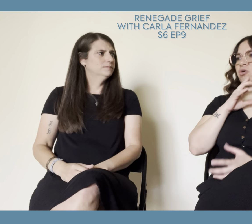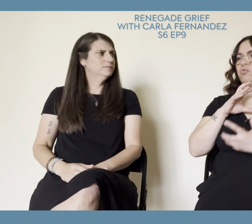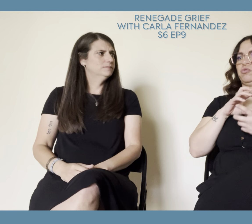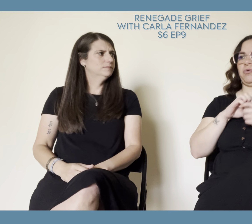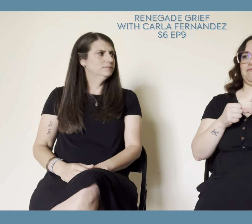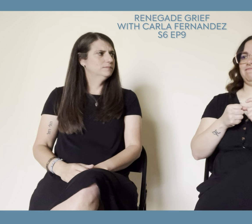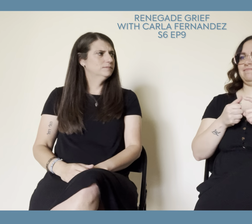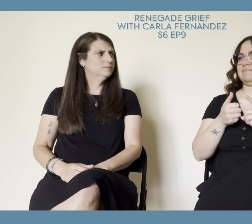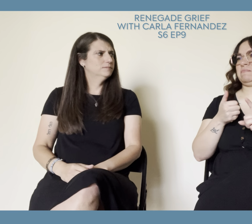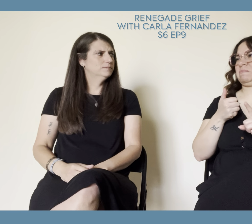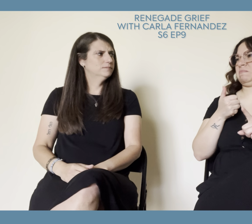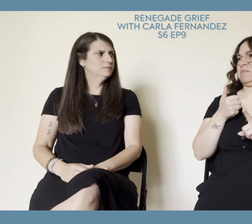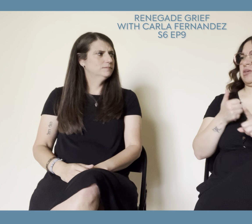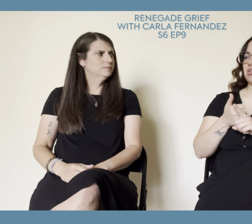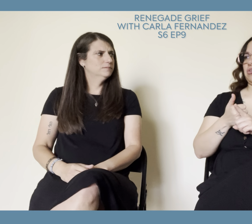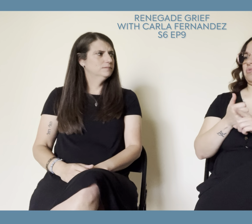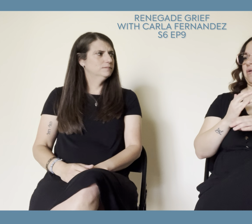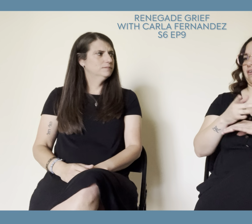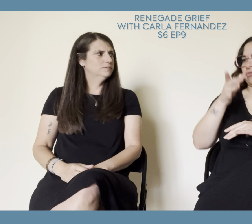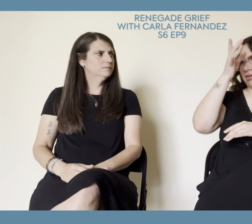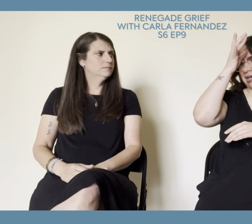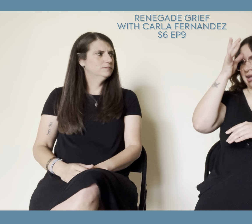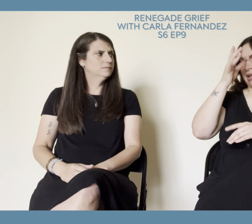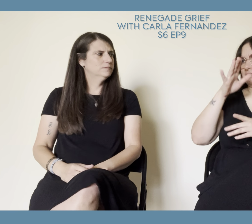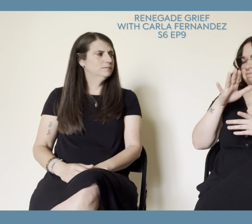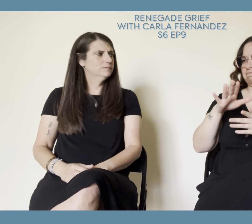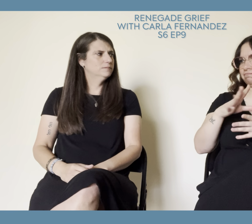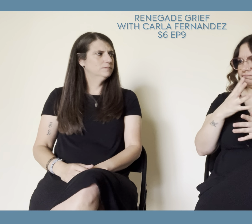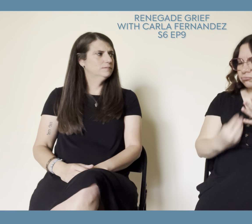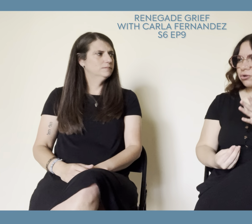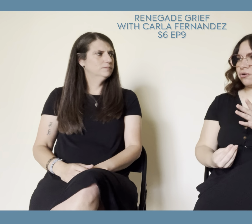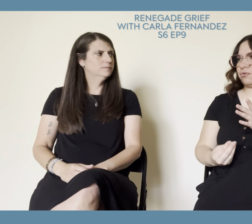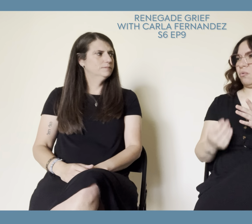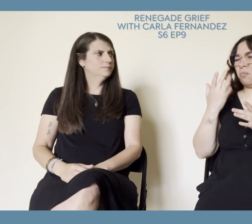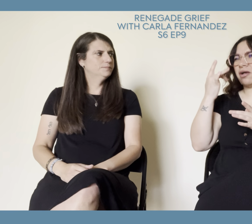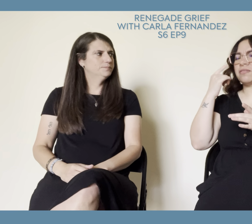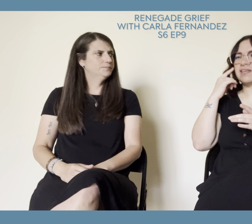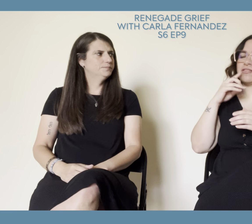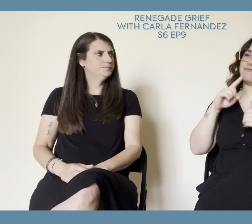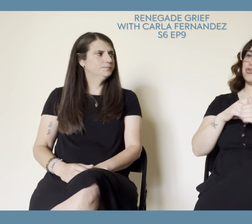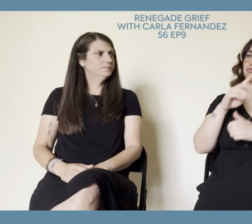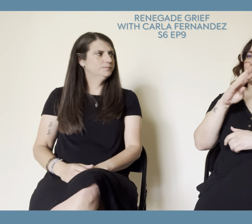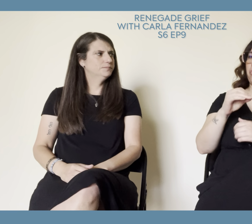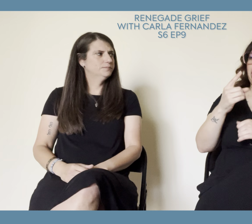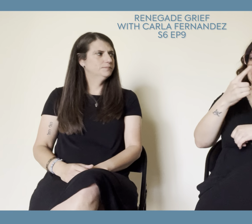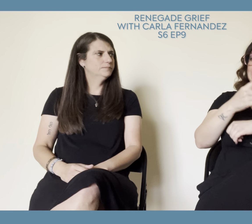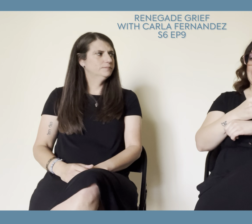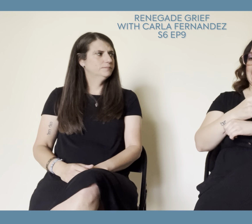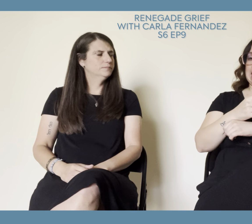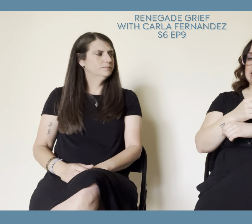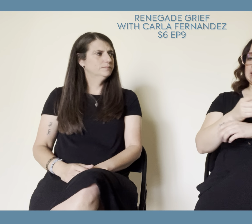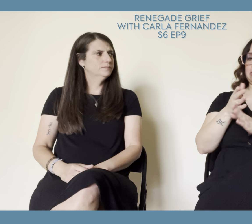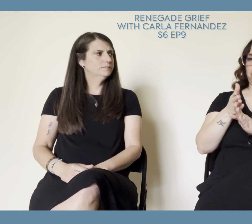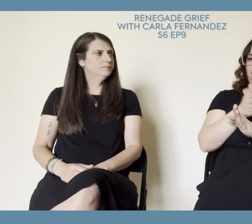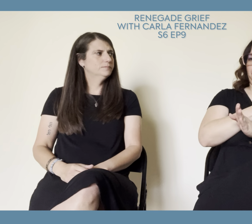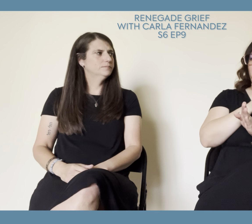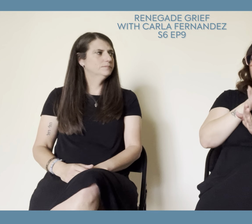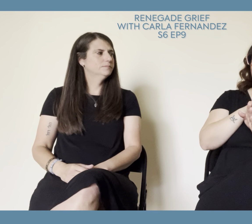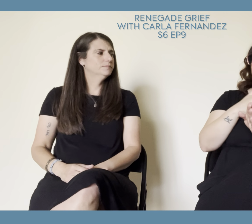hit after your dad's passing? And why do you think the first 40 days following a major loss feel different from the time that